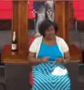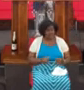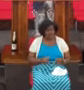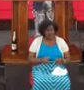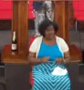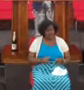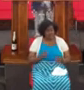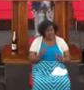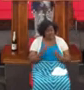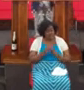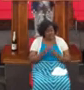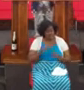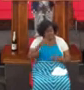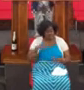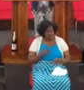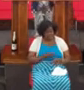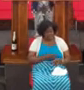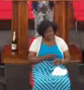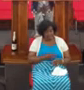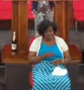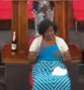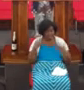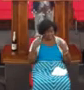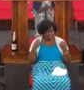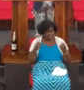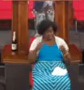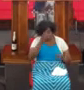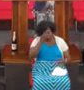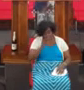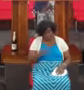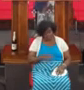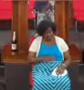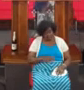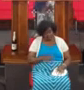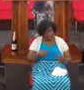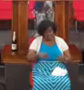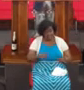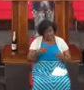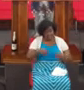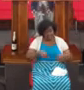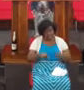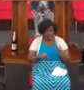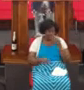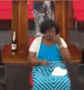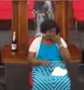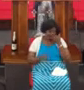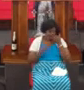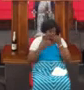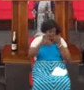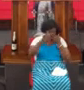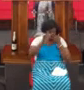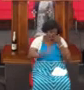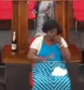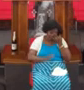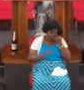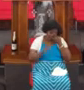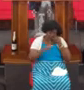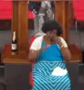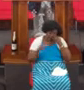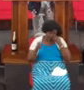saved. Scripture says he heals the man and let him go. Thank God, 30 plus years